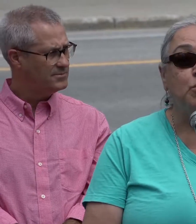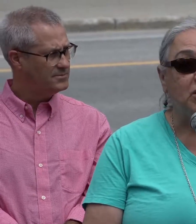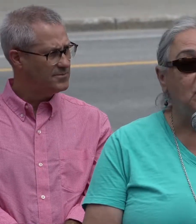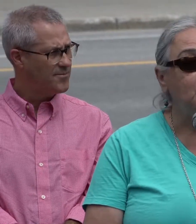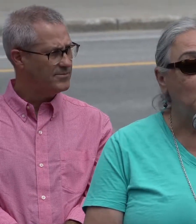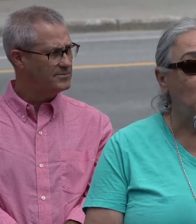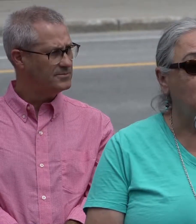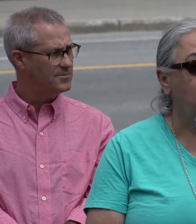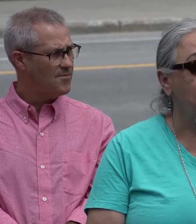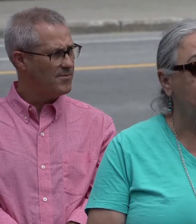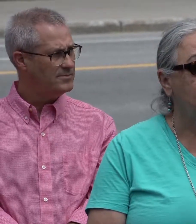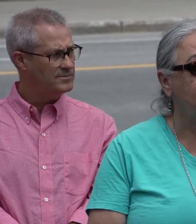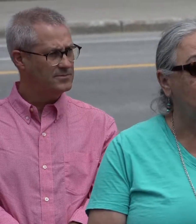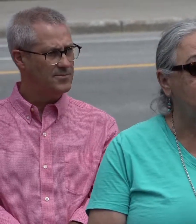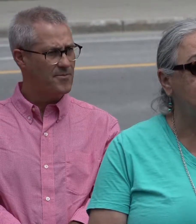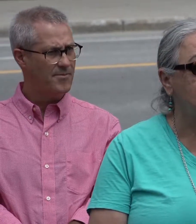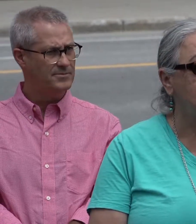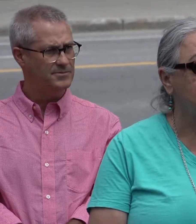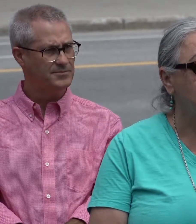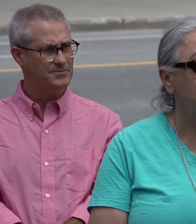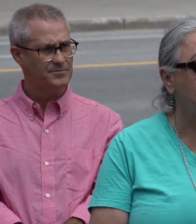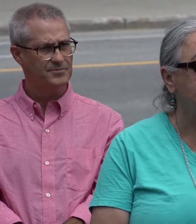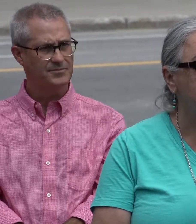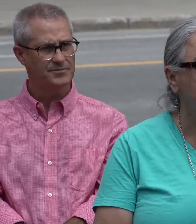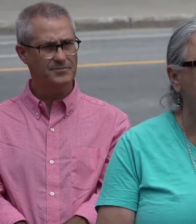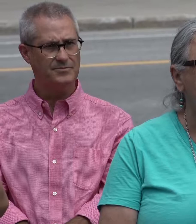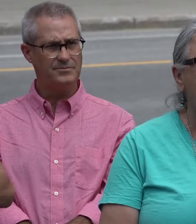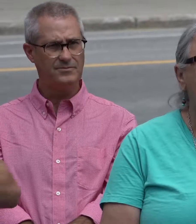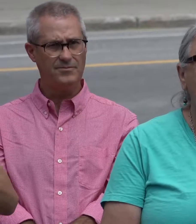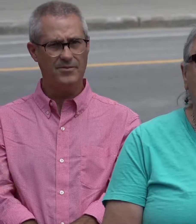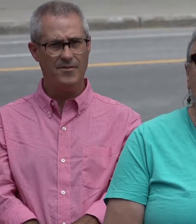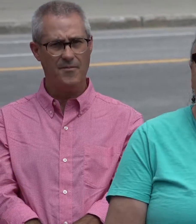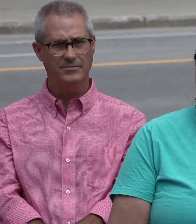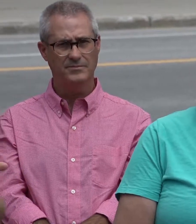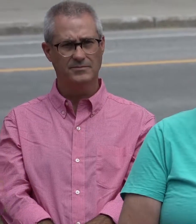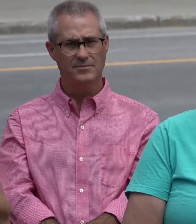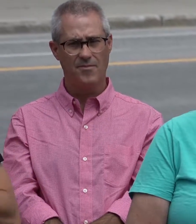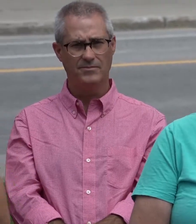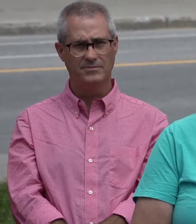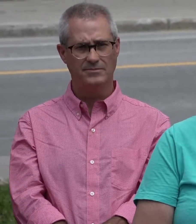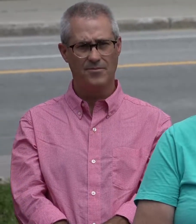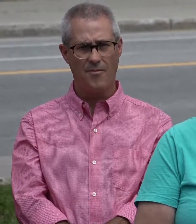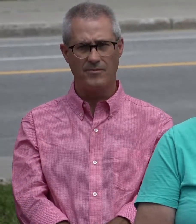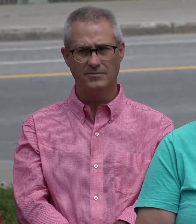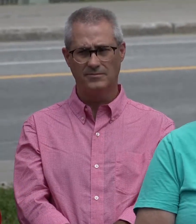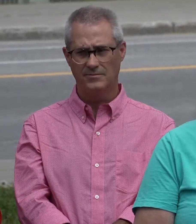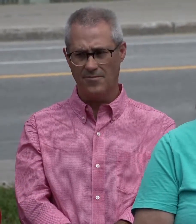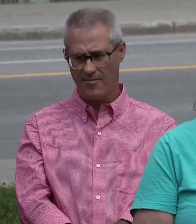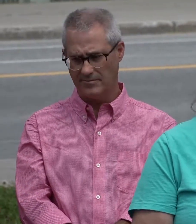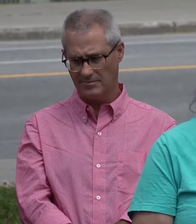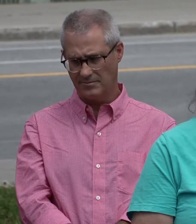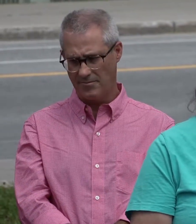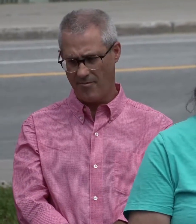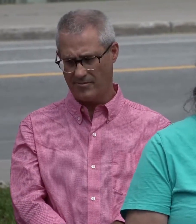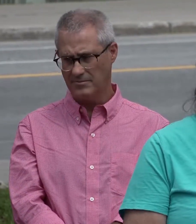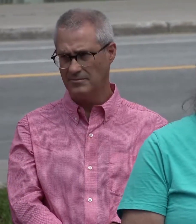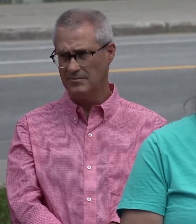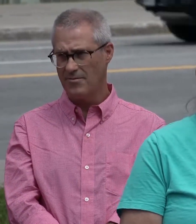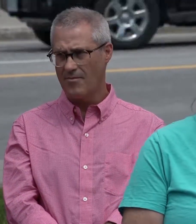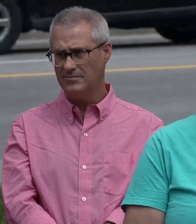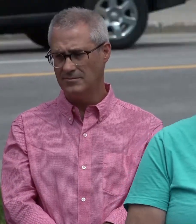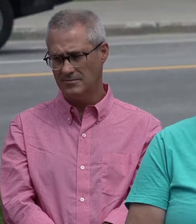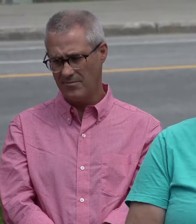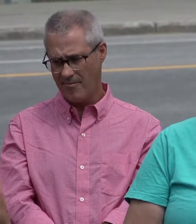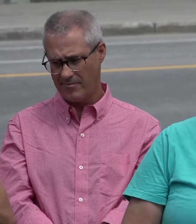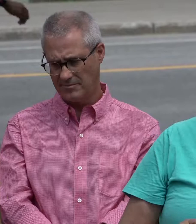Today I welcome you all on our beautiful, unceded, unsurrendered Algonquin Anishinaabe territory.